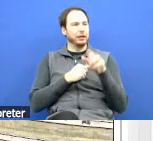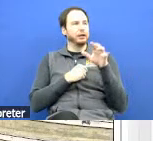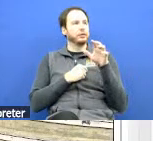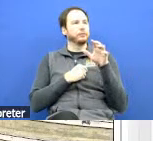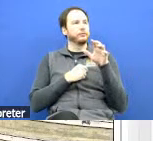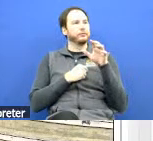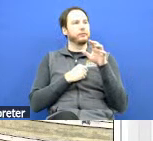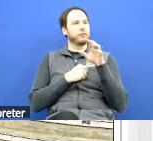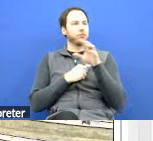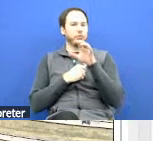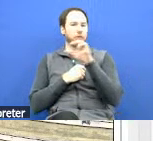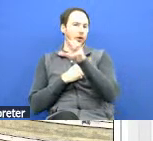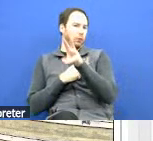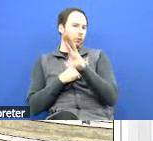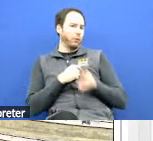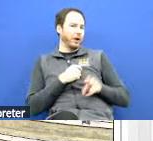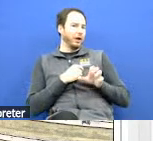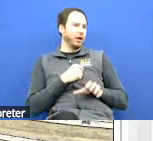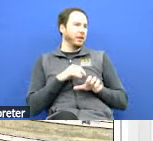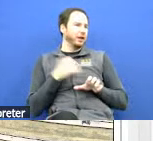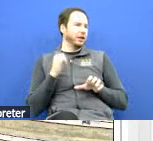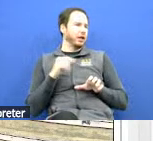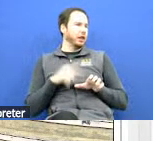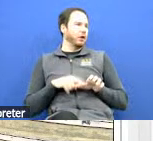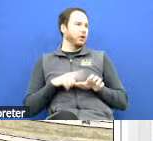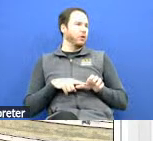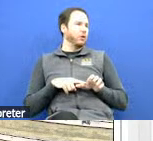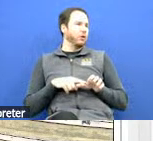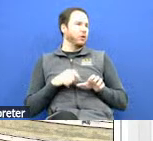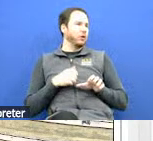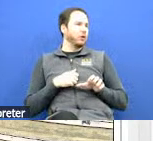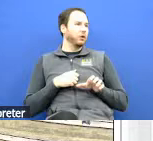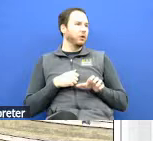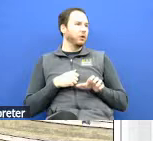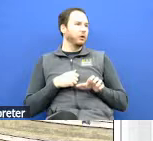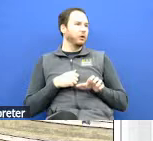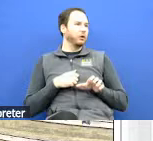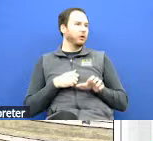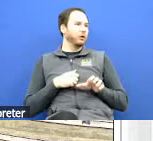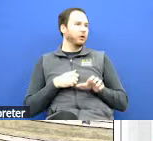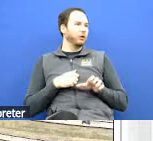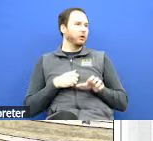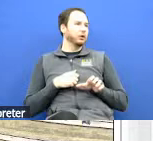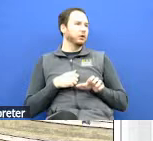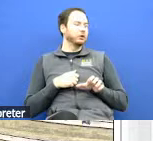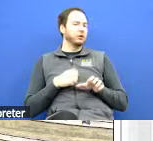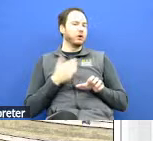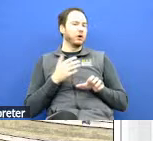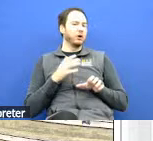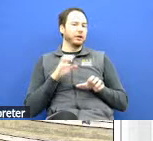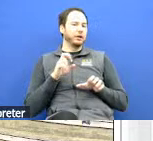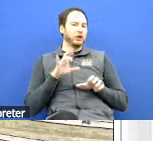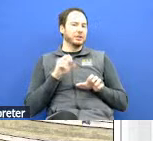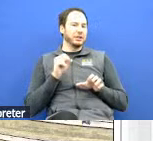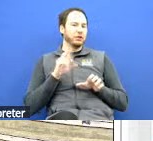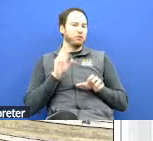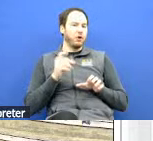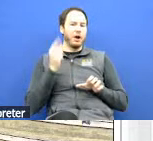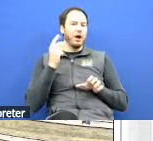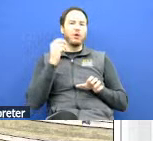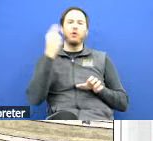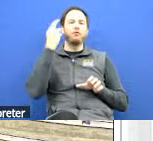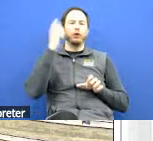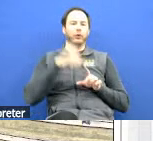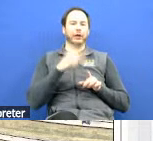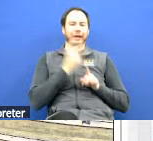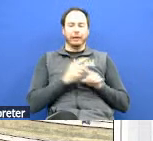far west end of the district on Erie Station Road, but there was no reason to keep all